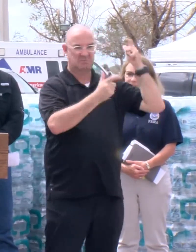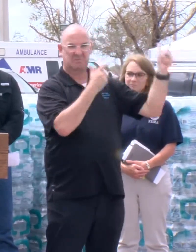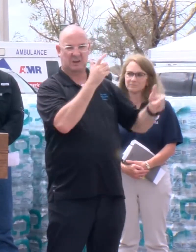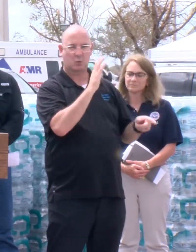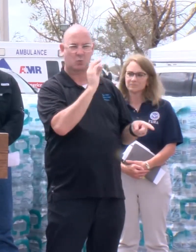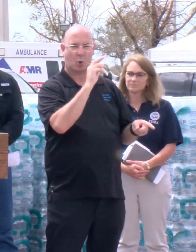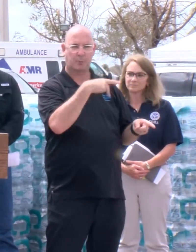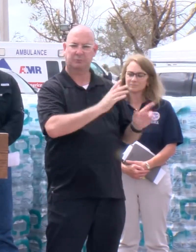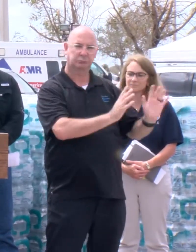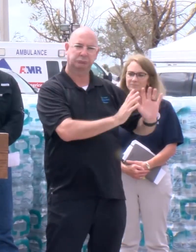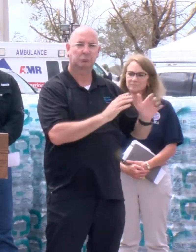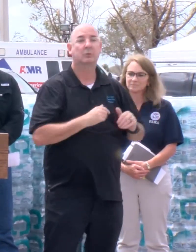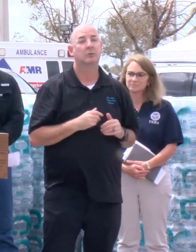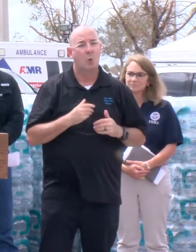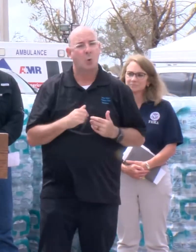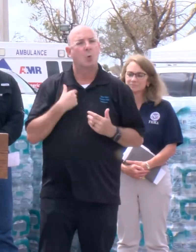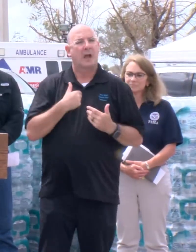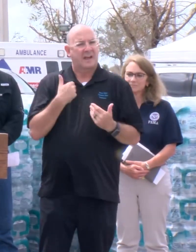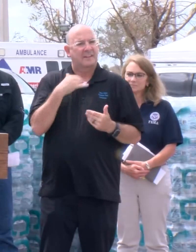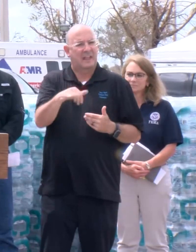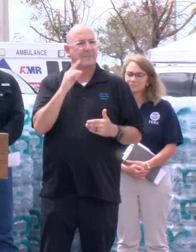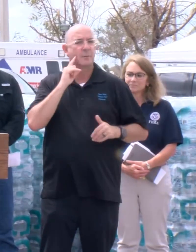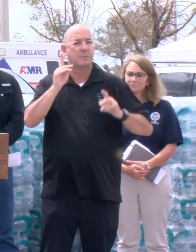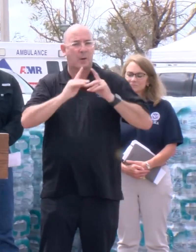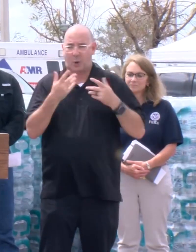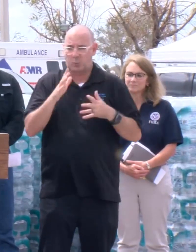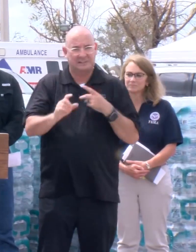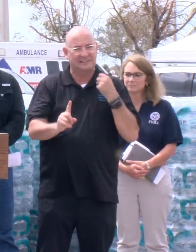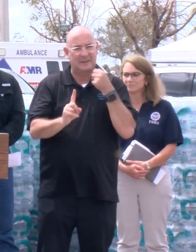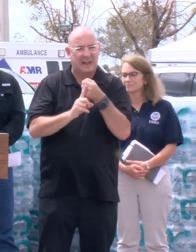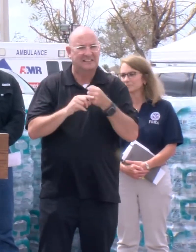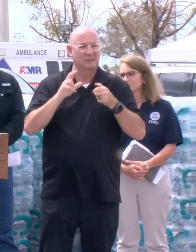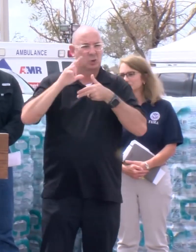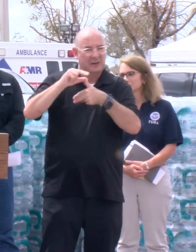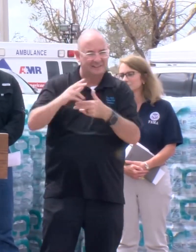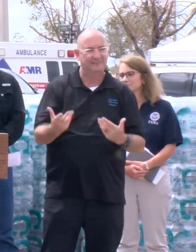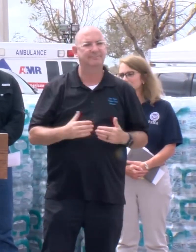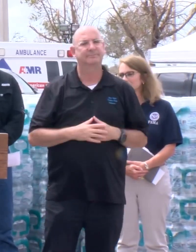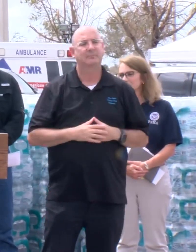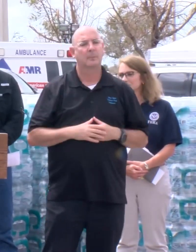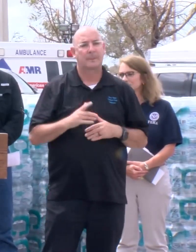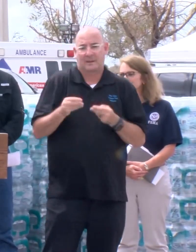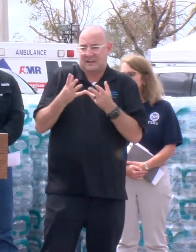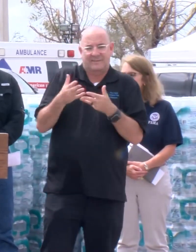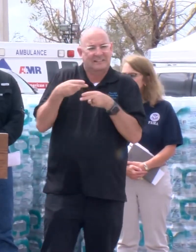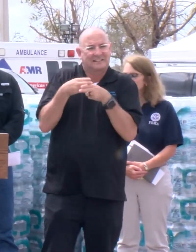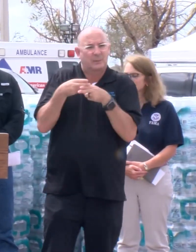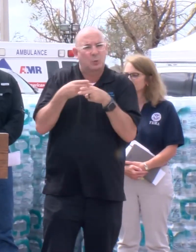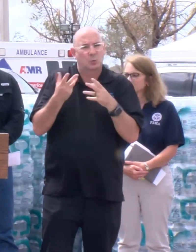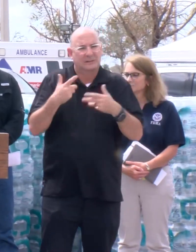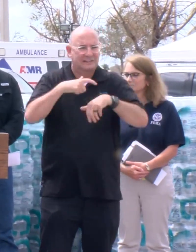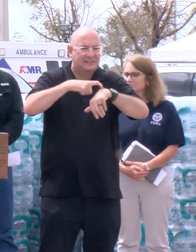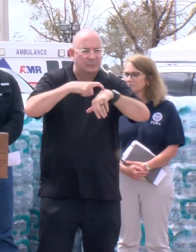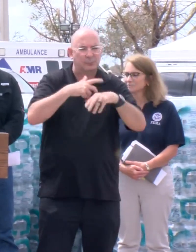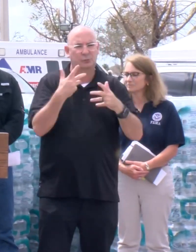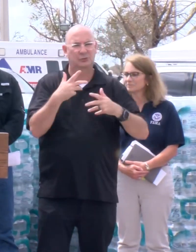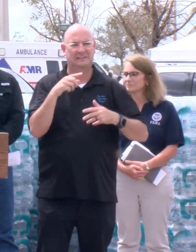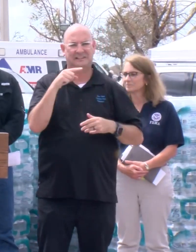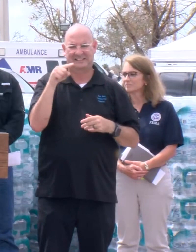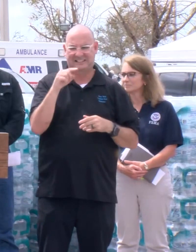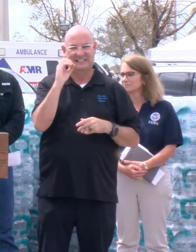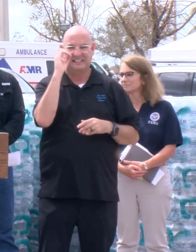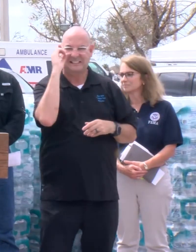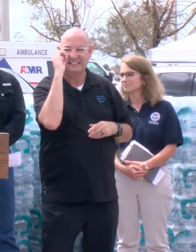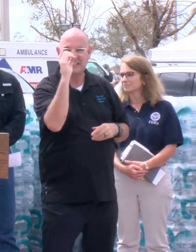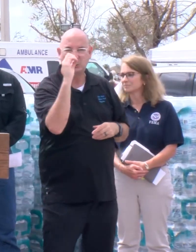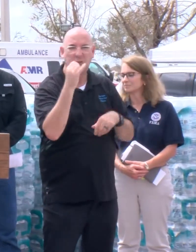who were impacted by Hurricane Ian, and this provides short-term zero-interest loans to the small businesses that were impacted.